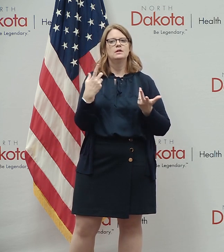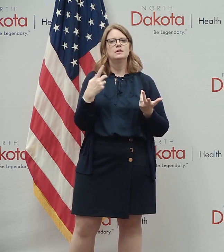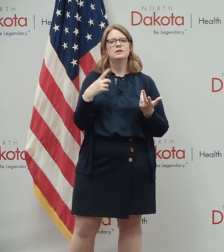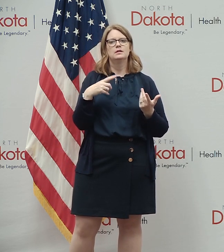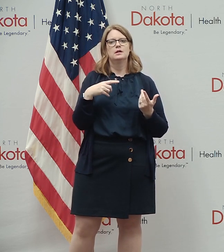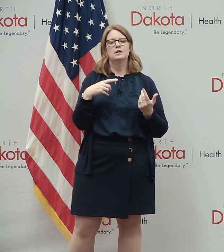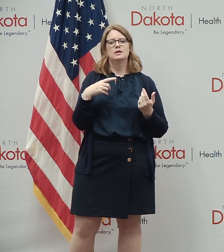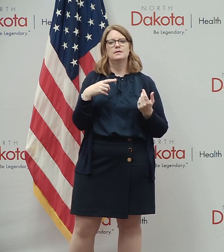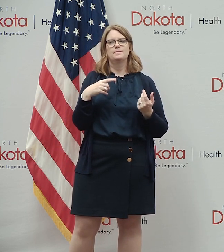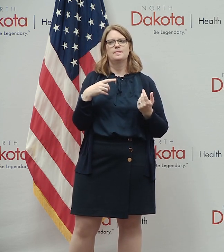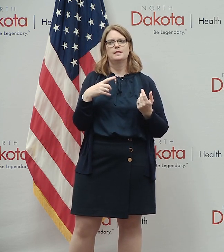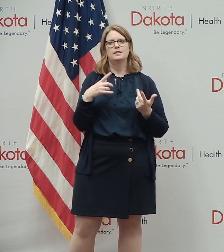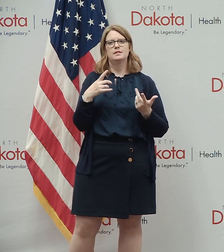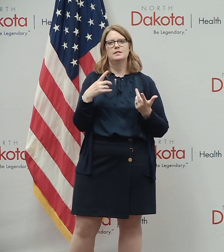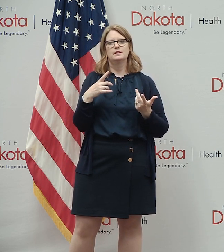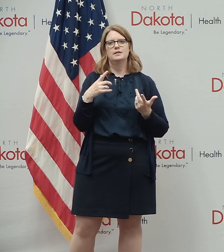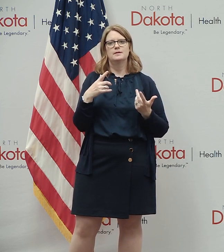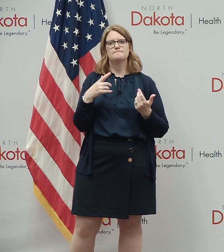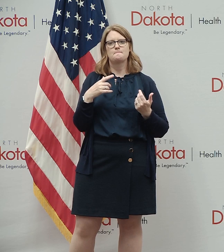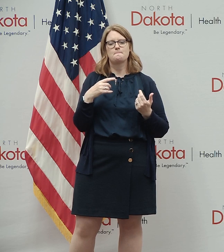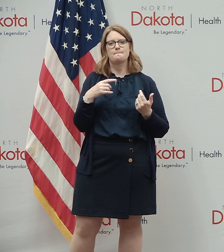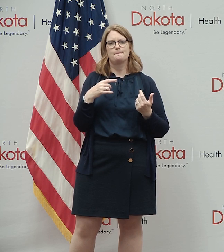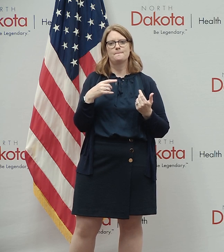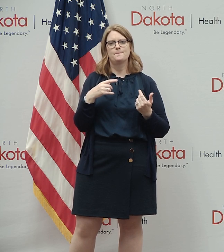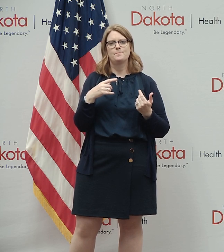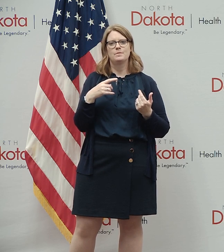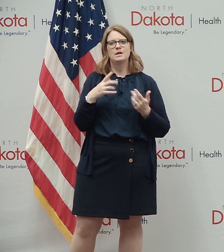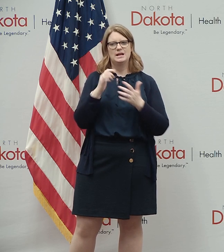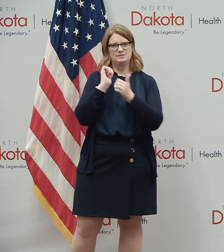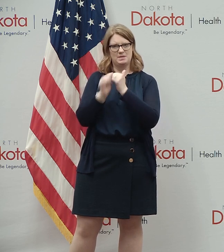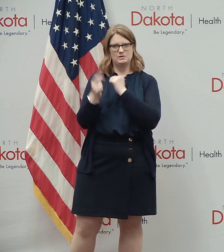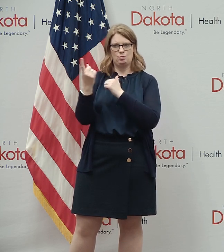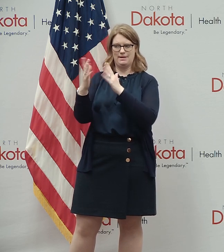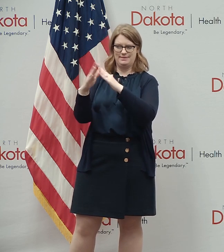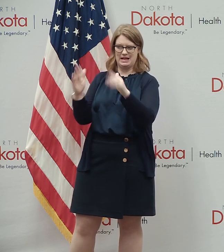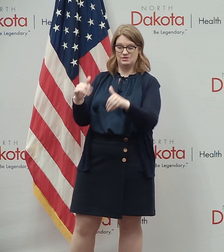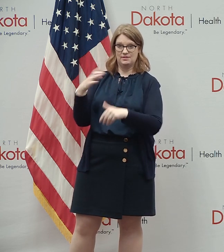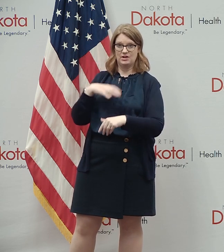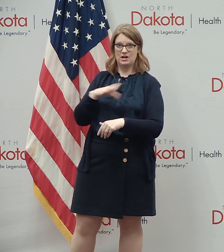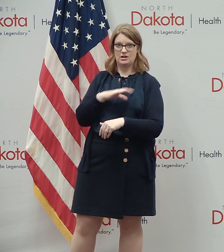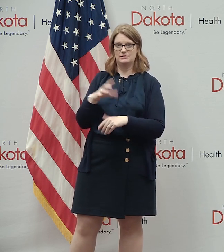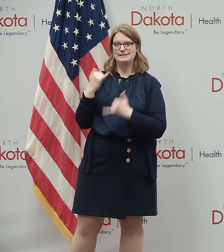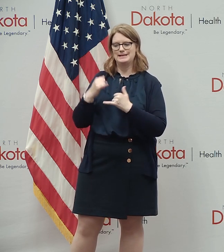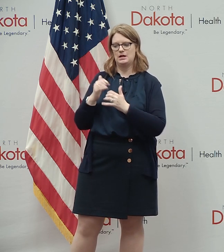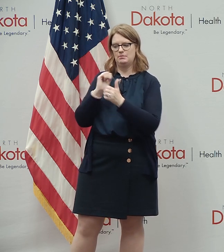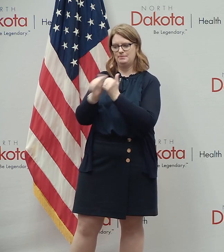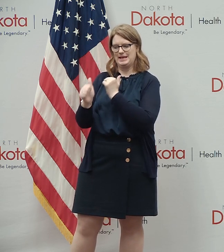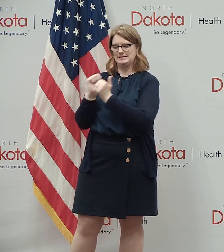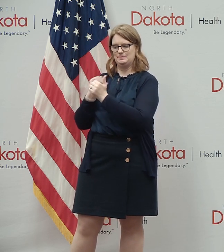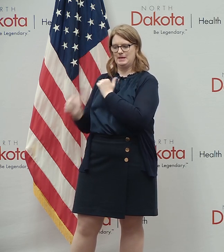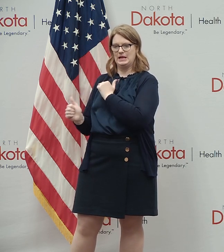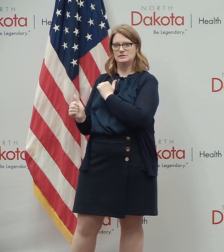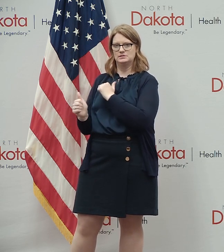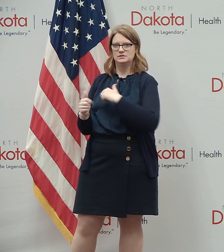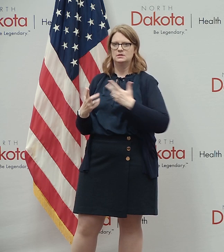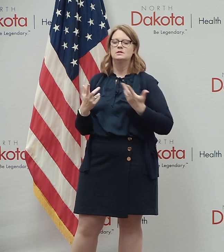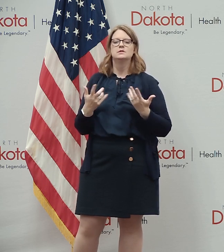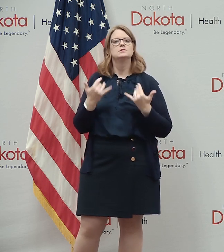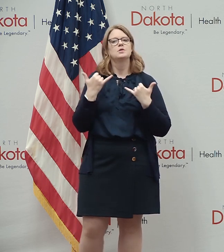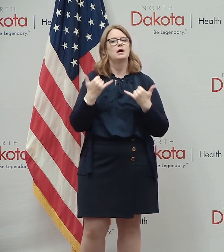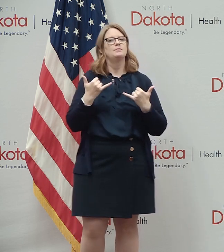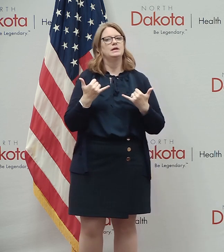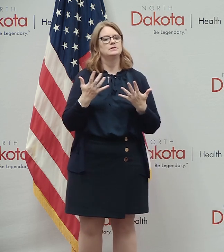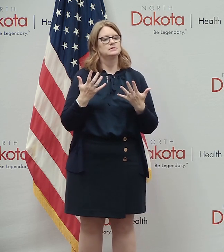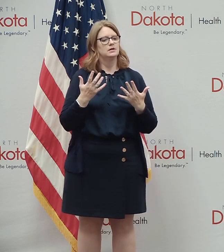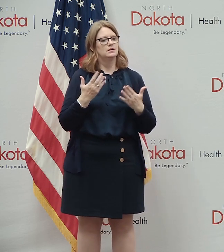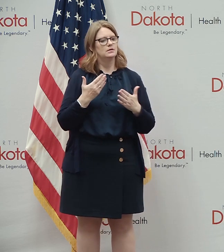this had passed one of the houses in Congress, it has now passed two, and so we've got some updates on that. But